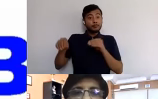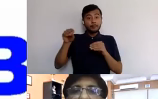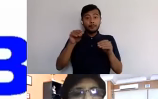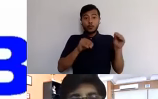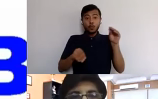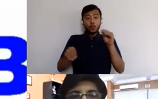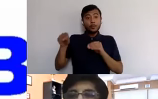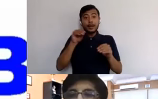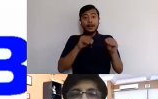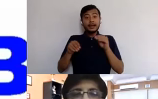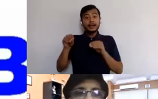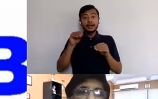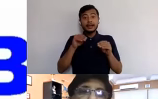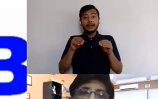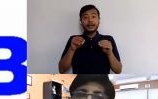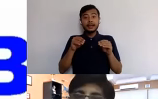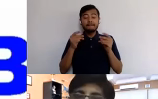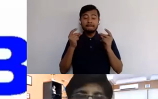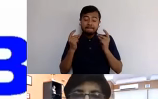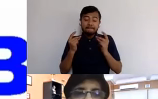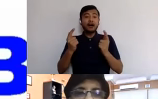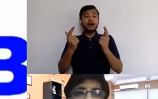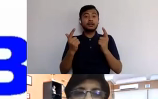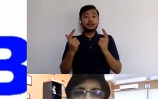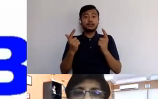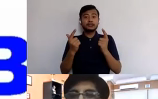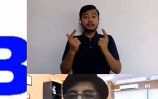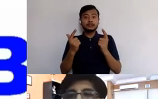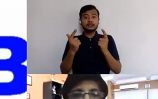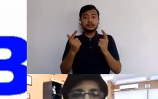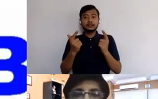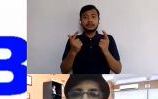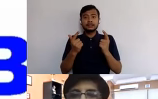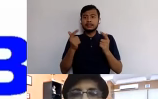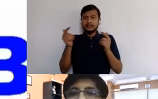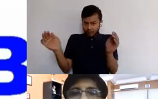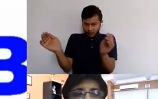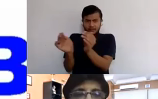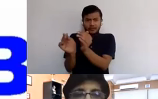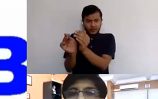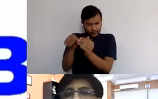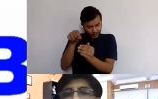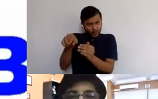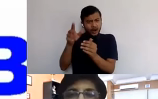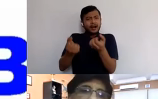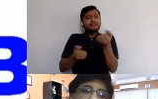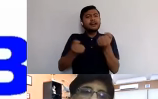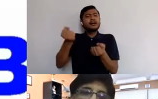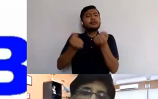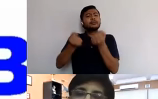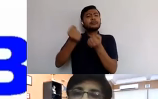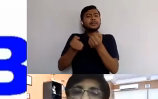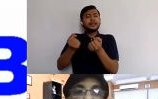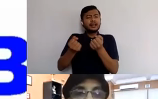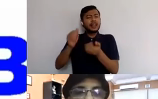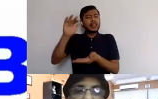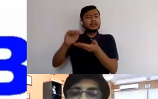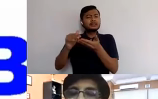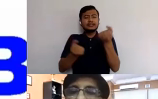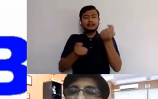a very high speed mobility. There are also small number of vehicles also in the rural area. And more importantly, we need an